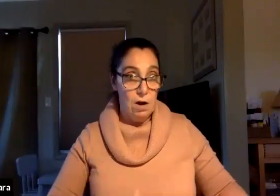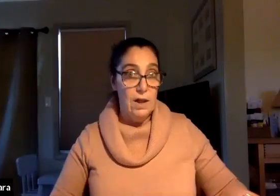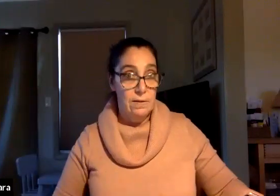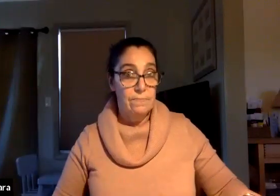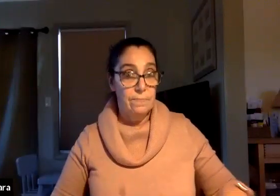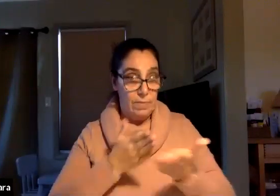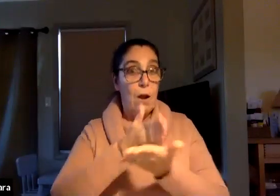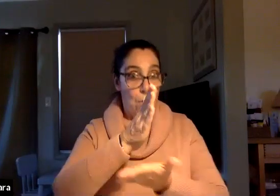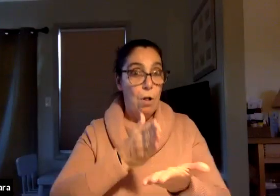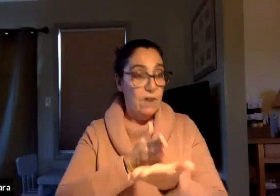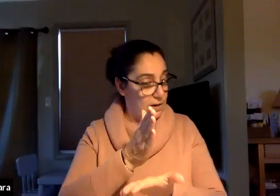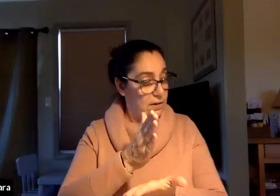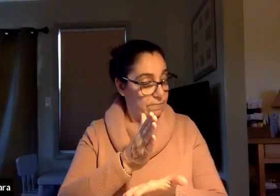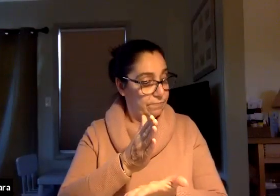Carla. All right.